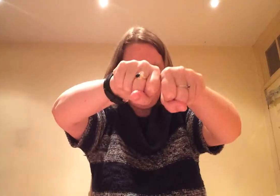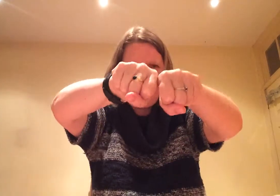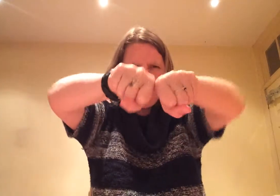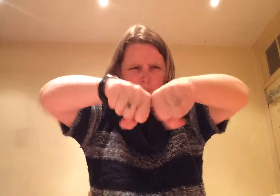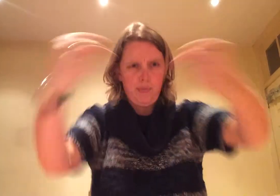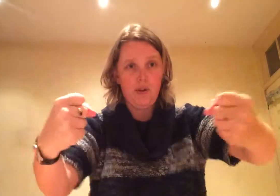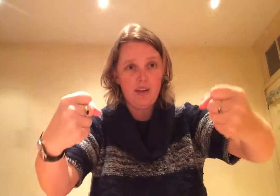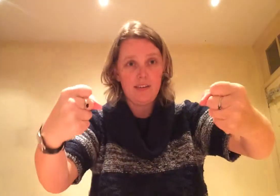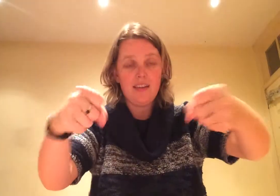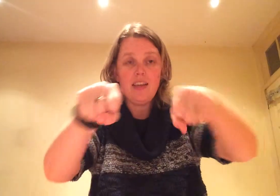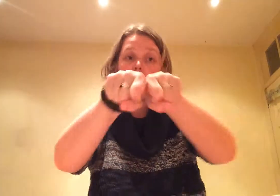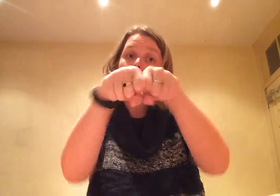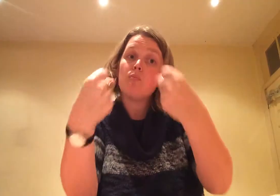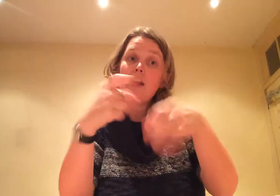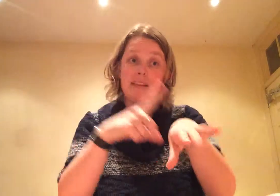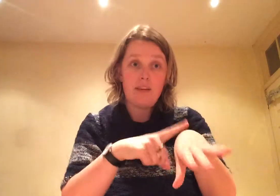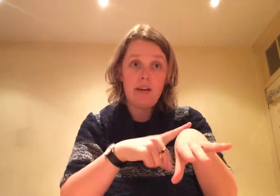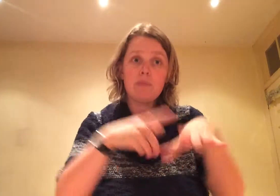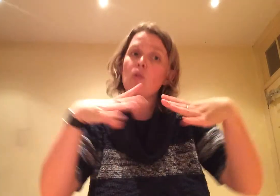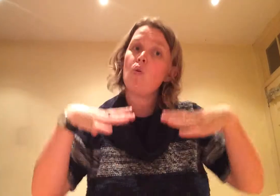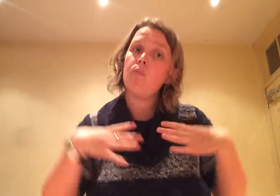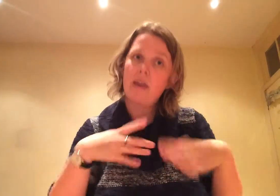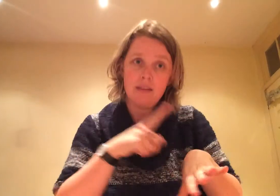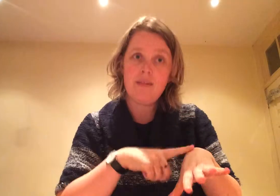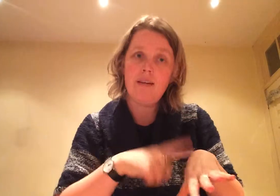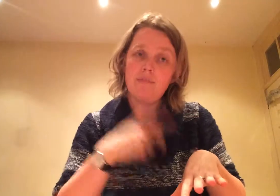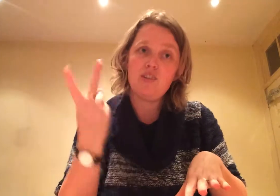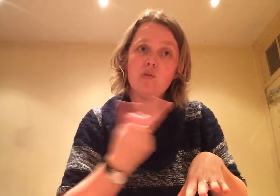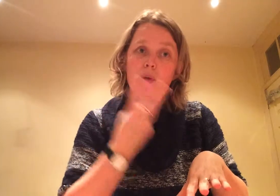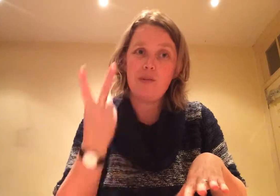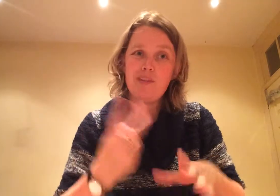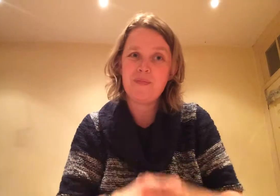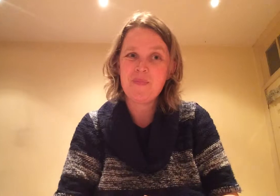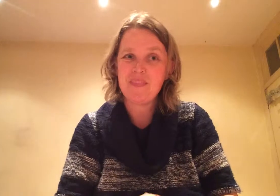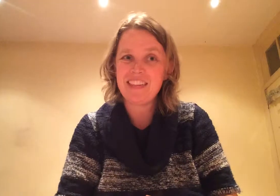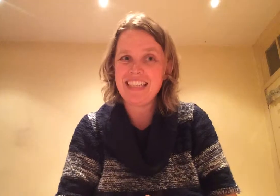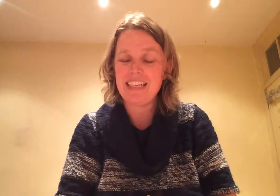here and broken it. Break time or break time. You can do both. Okay.